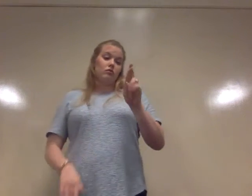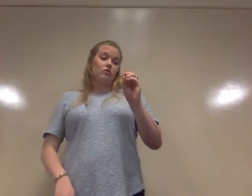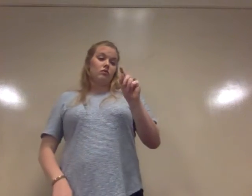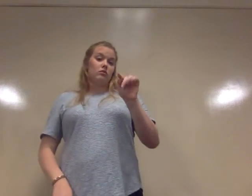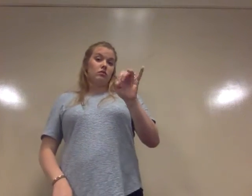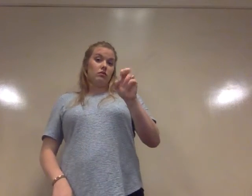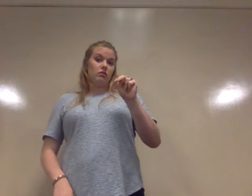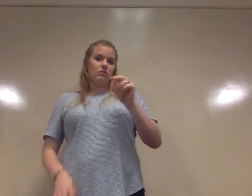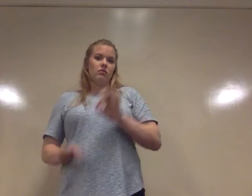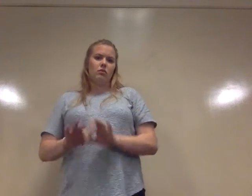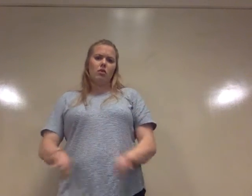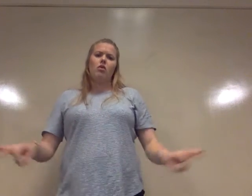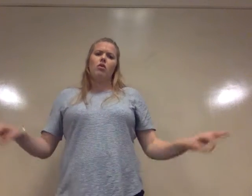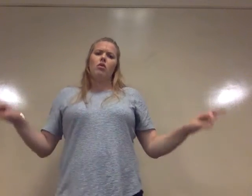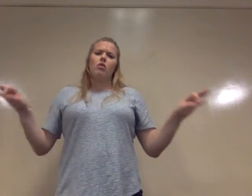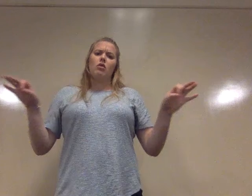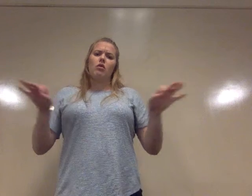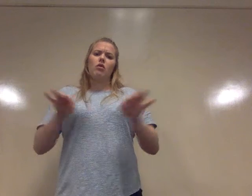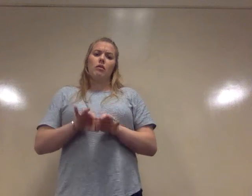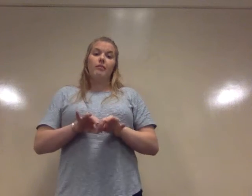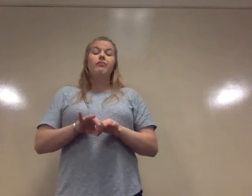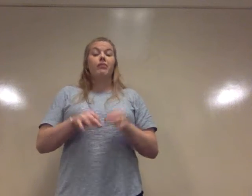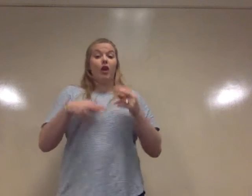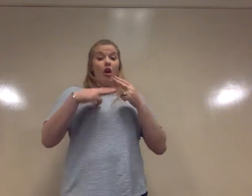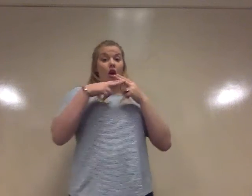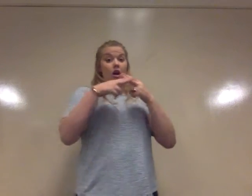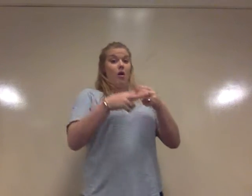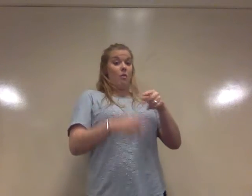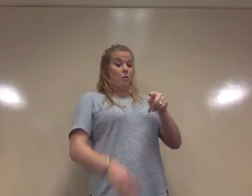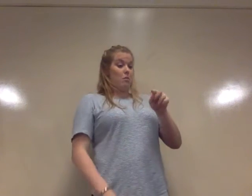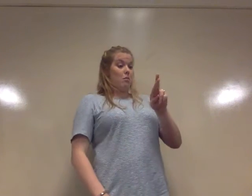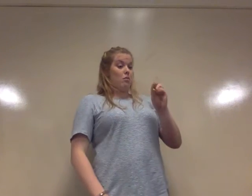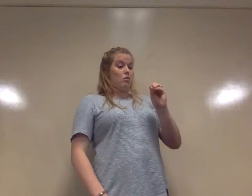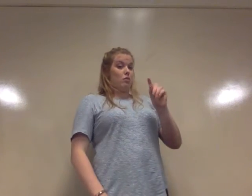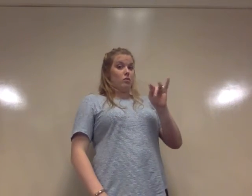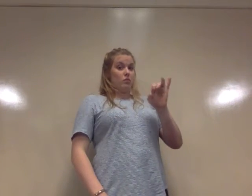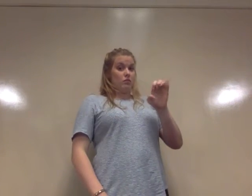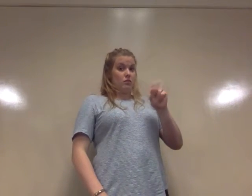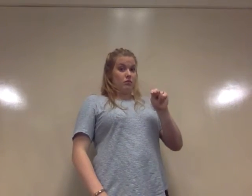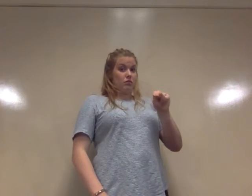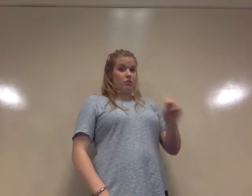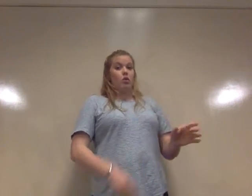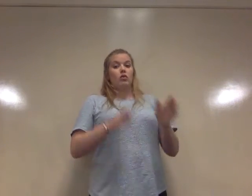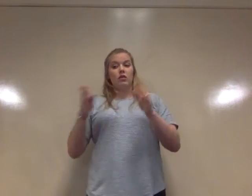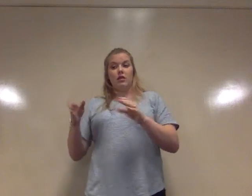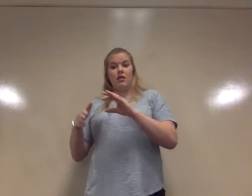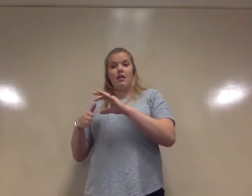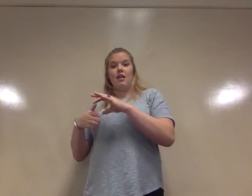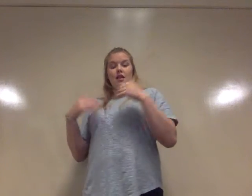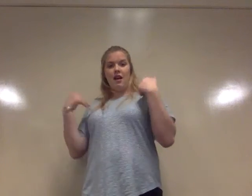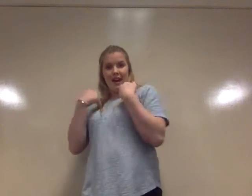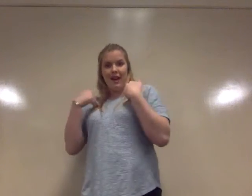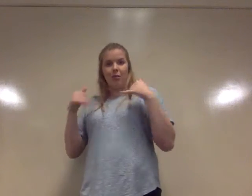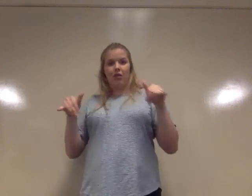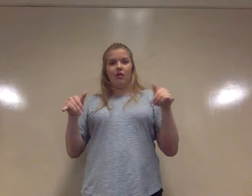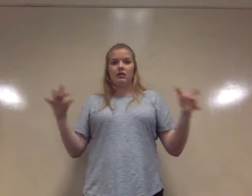Protein was also nearly synonymous with animal-based foods like meat. It still is today, all over America.